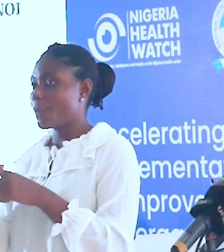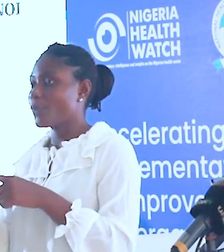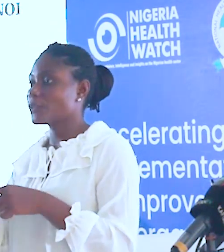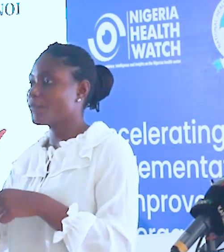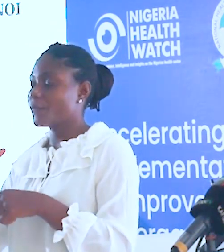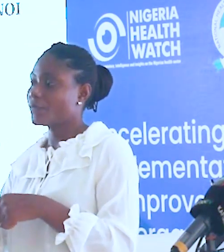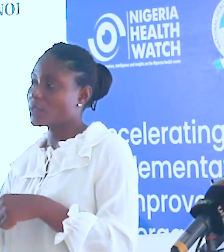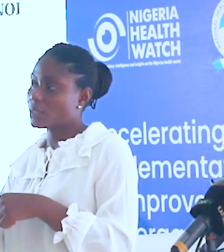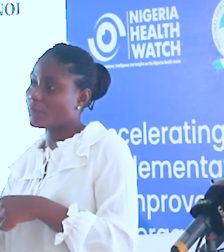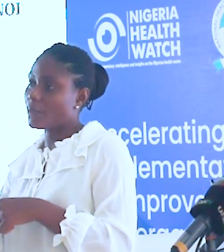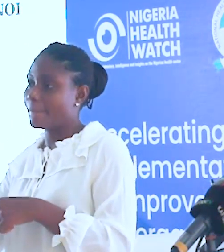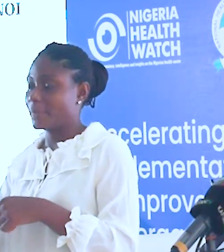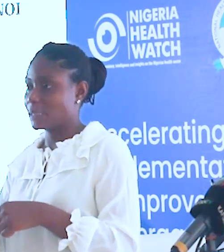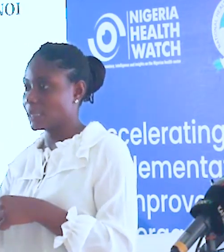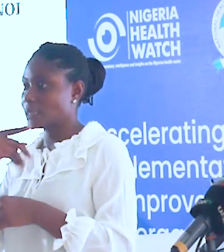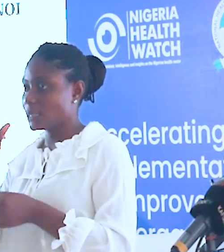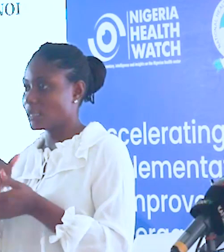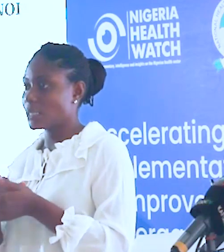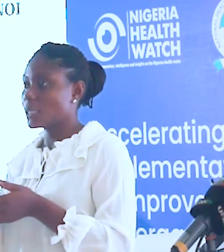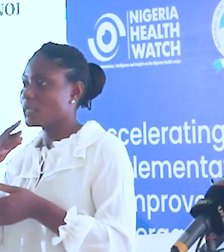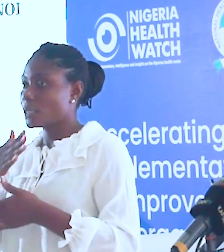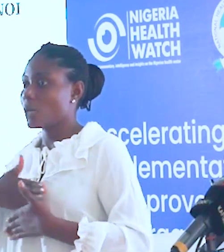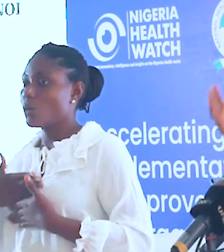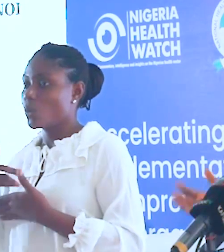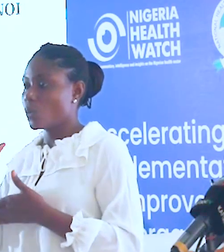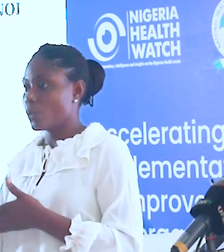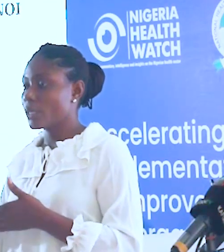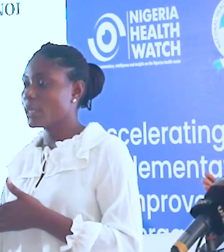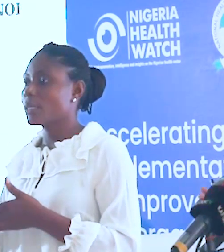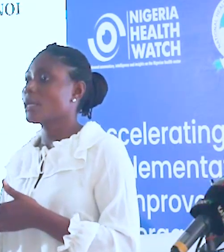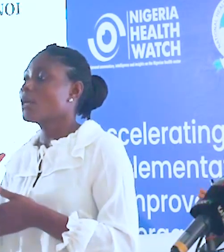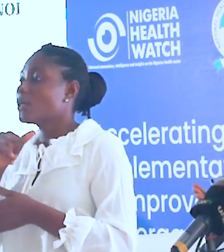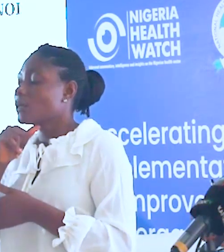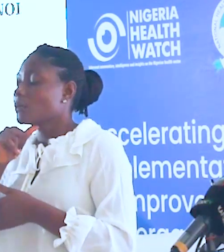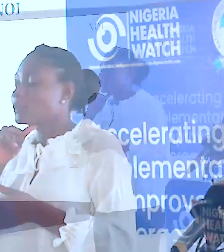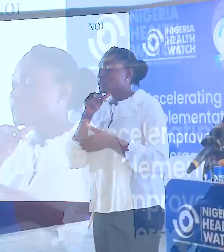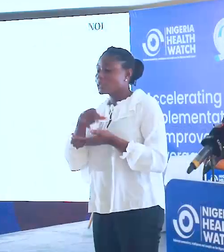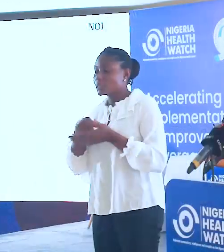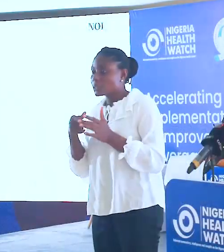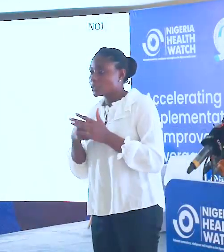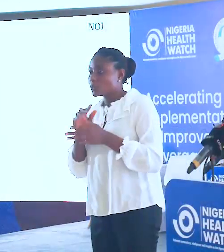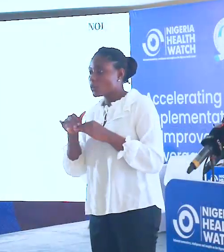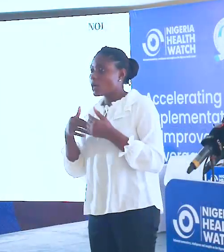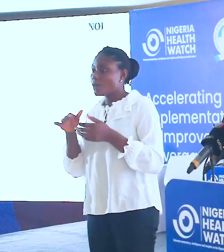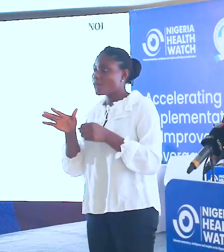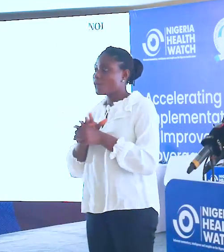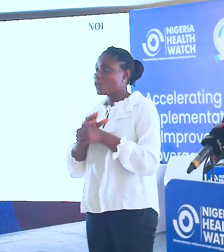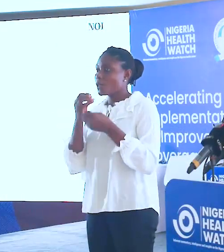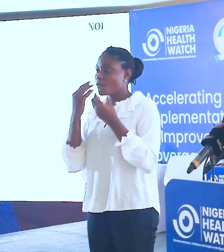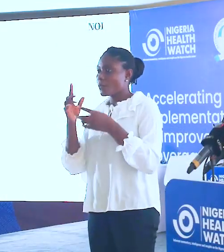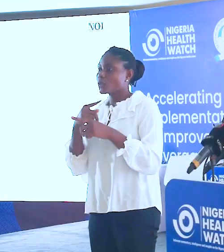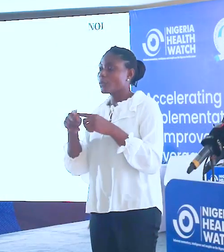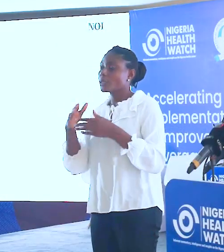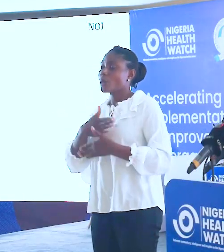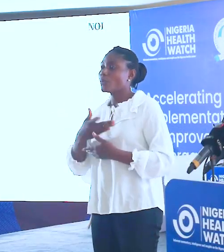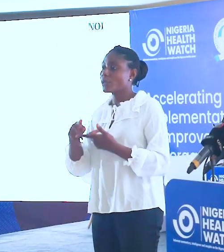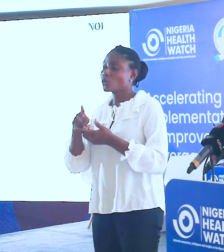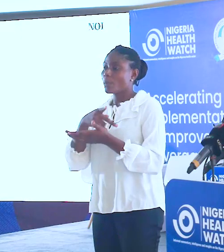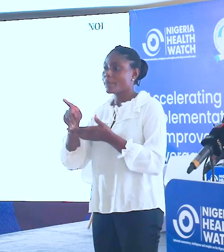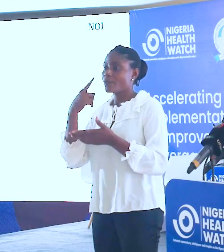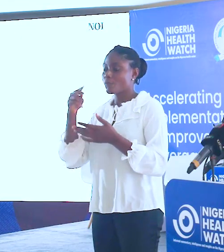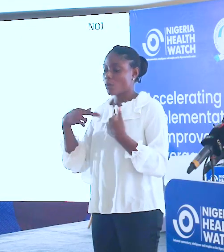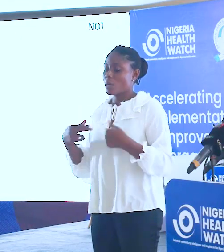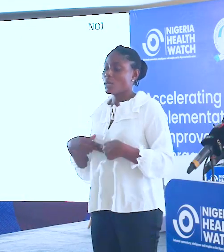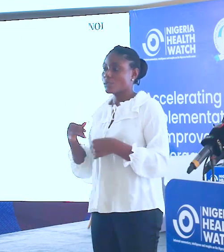the unenrolled say they are willing. This is without them having the full information of what they need to do, but they are willing to pay for health